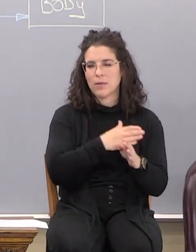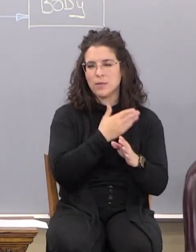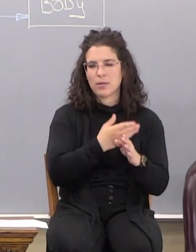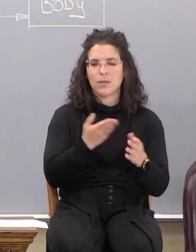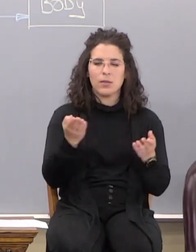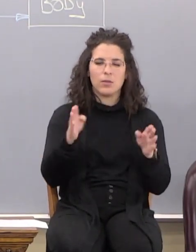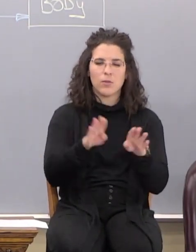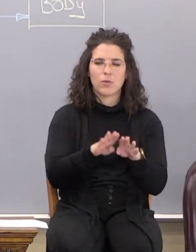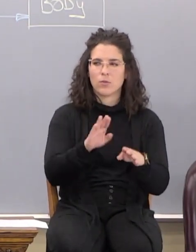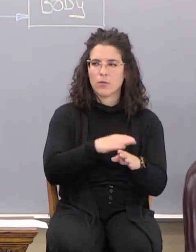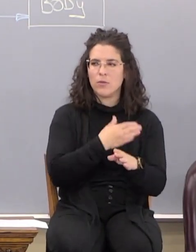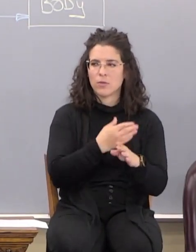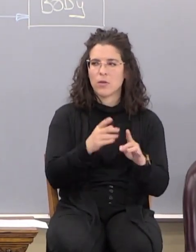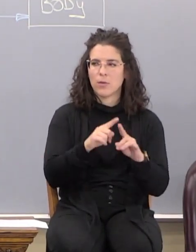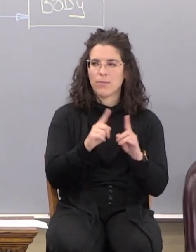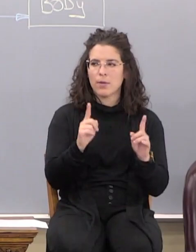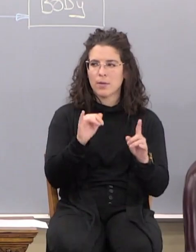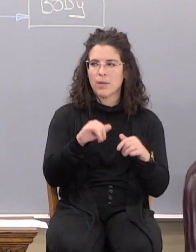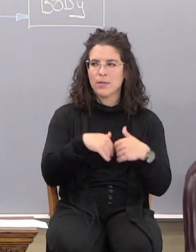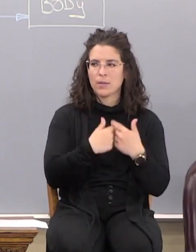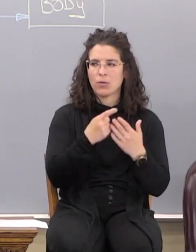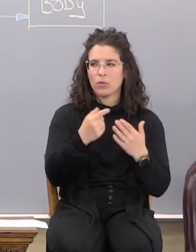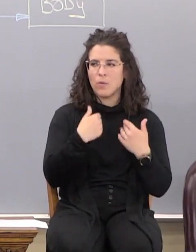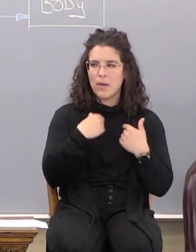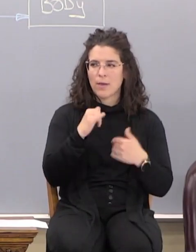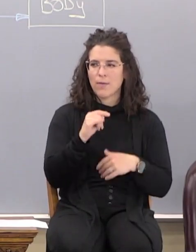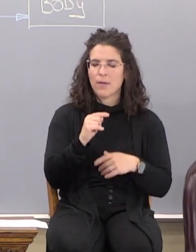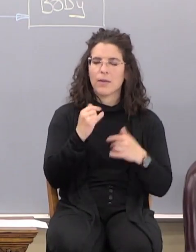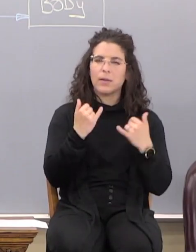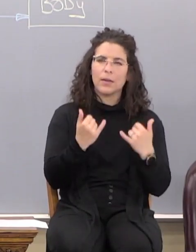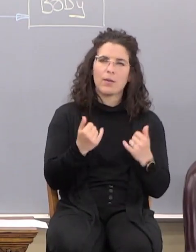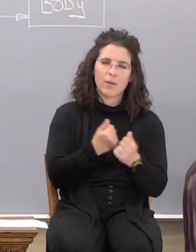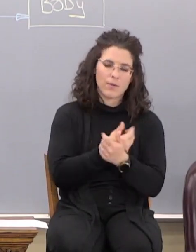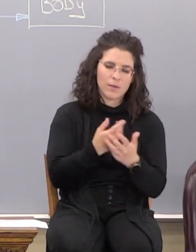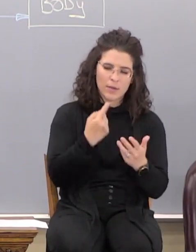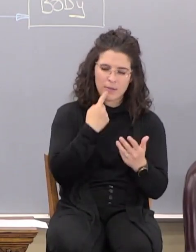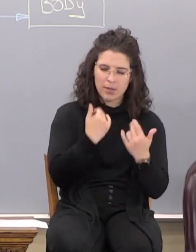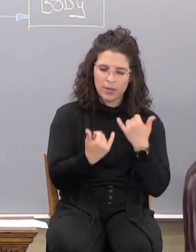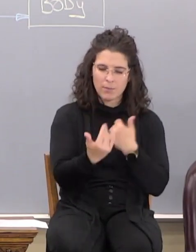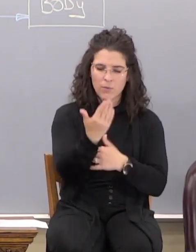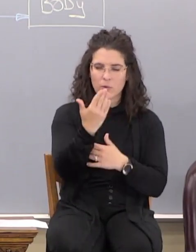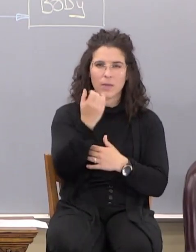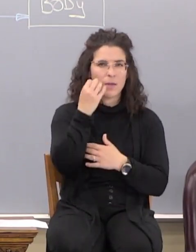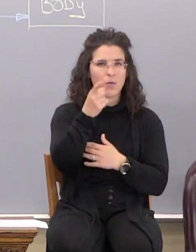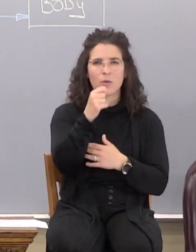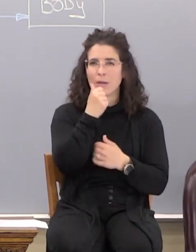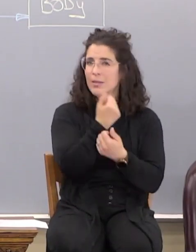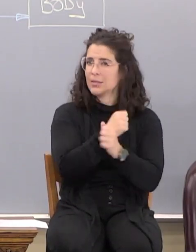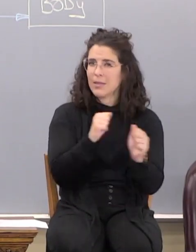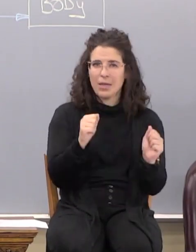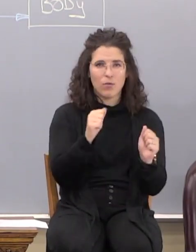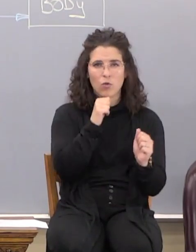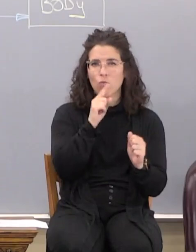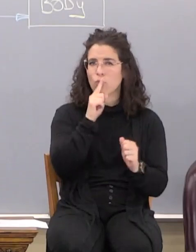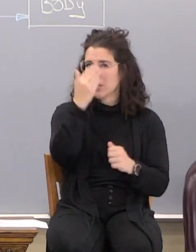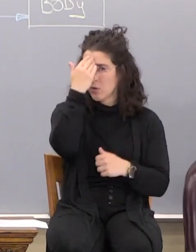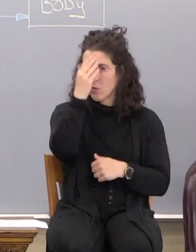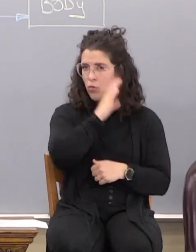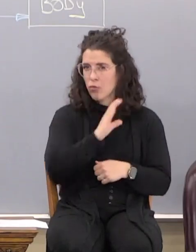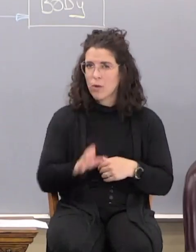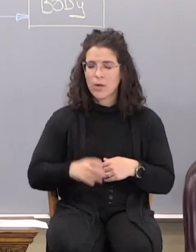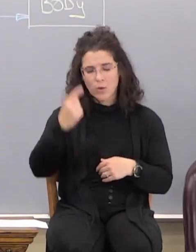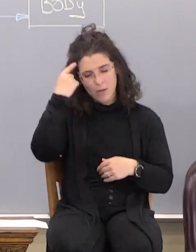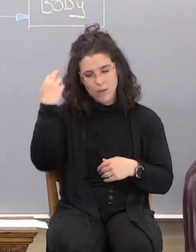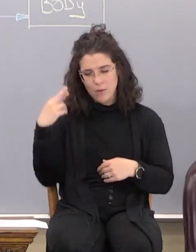closing song, but that's how you have it. Now, everything I've said this morning, if you're not saved, you don't really know Christ, you think it's